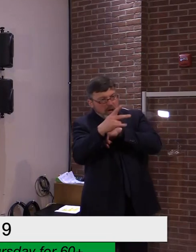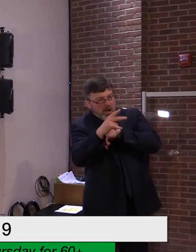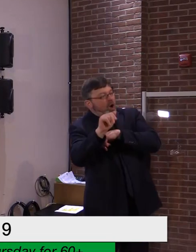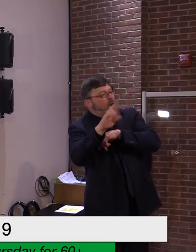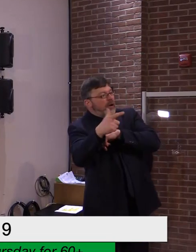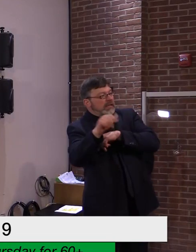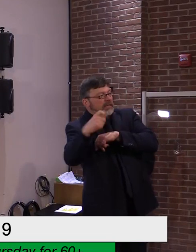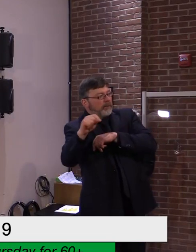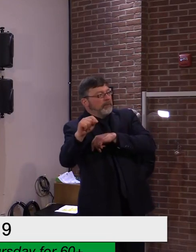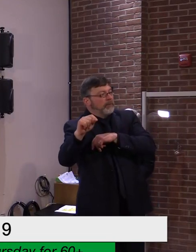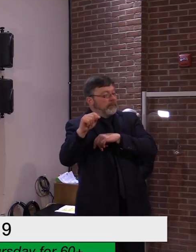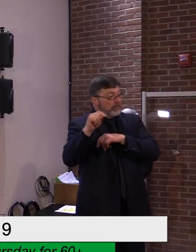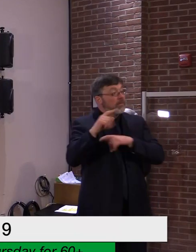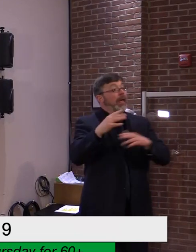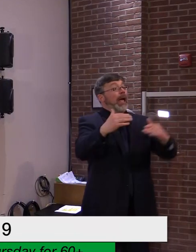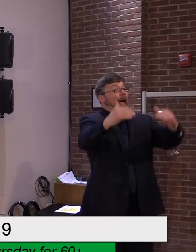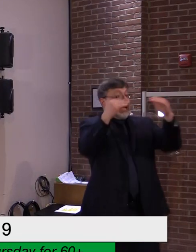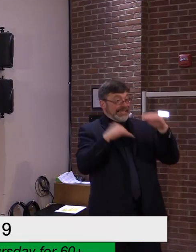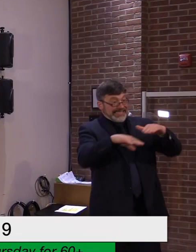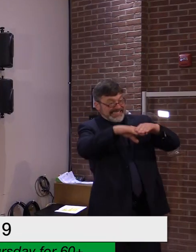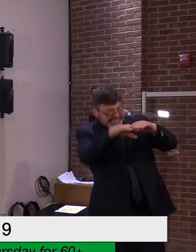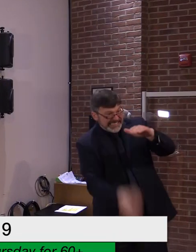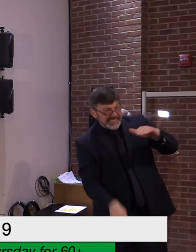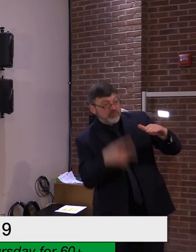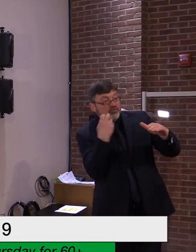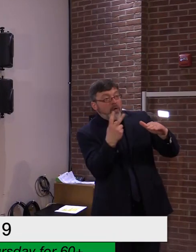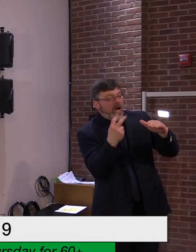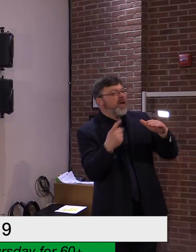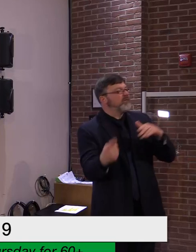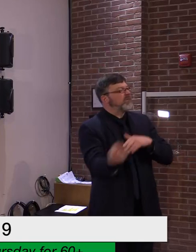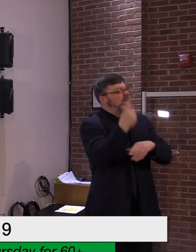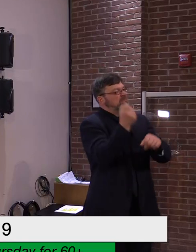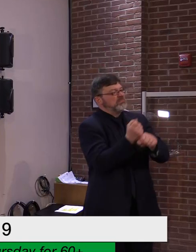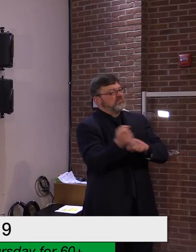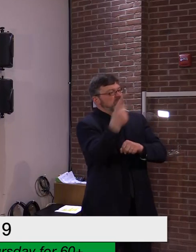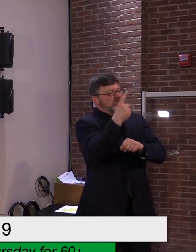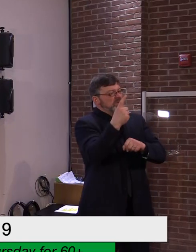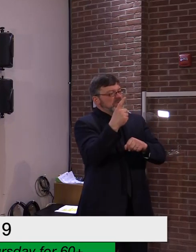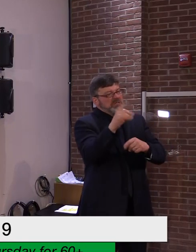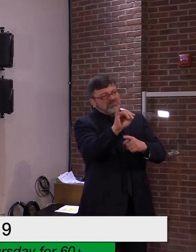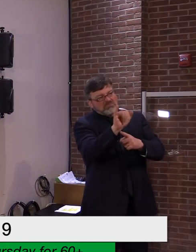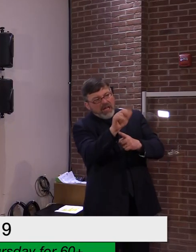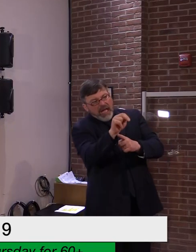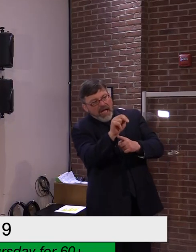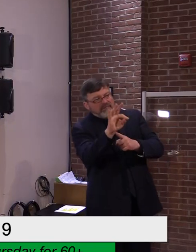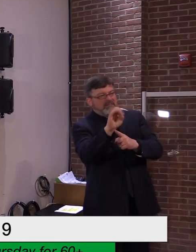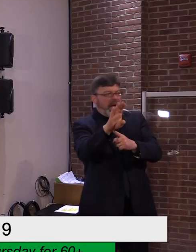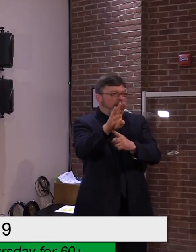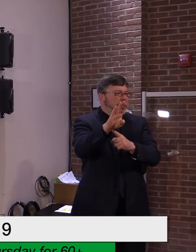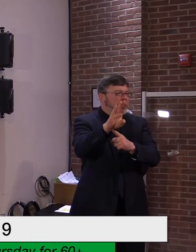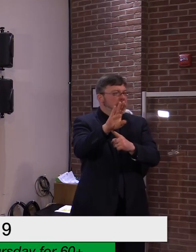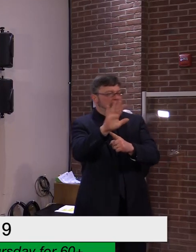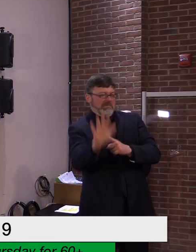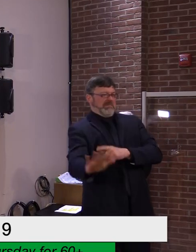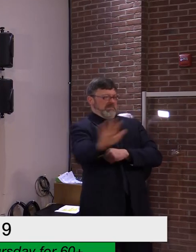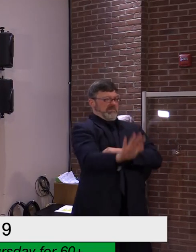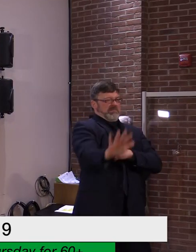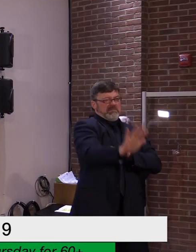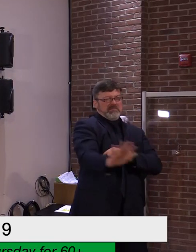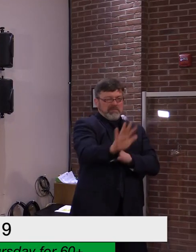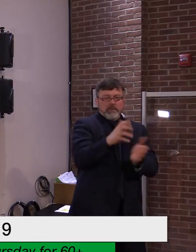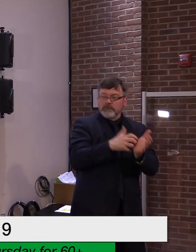going well, and he fully expects that high school students, by the time they go back to school in the fall, will be able to